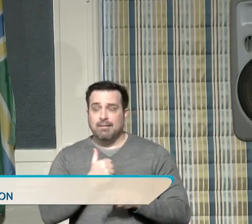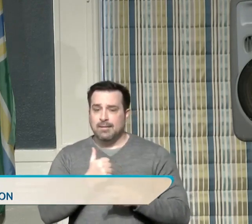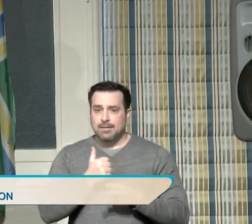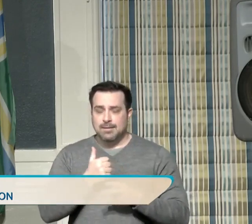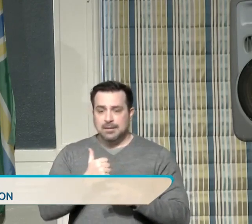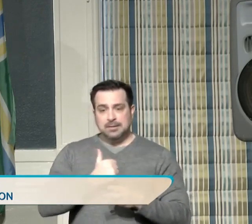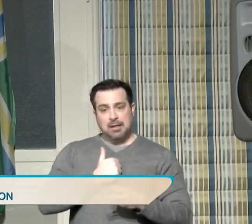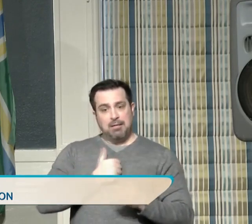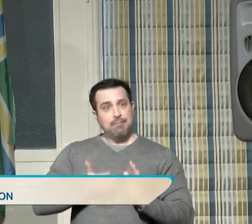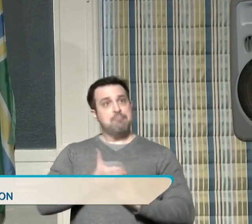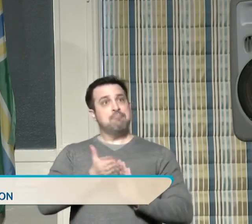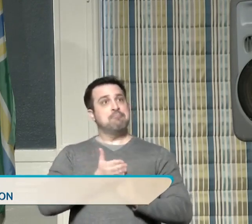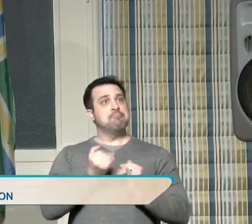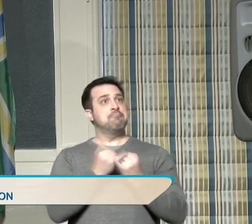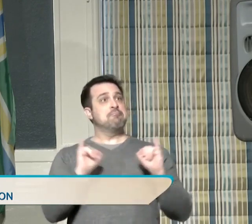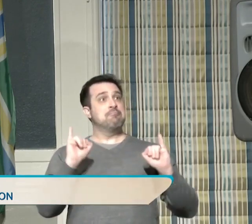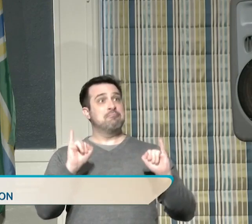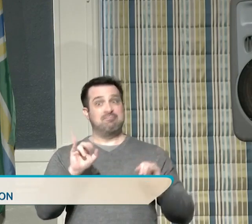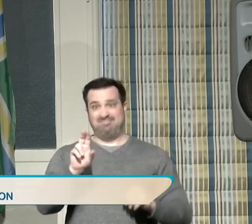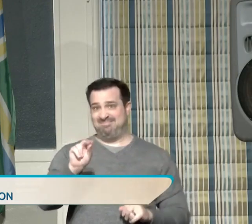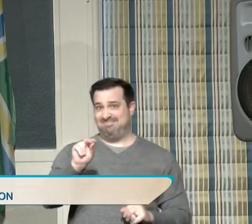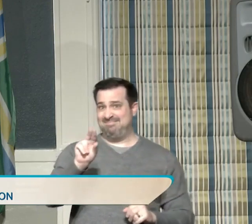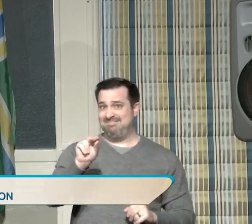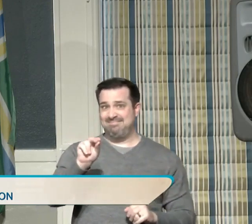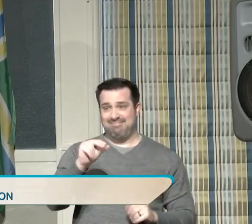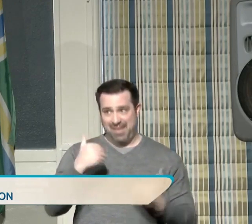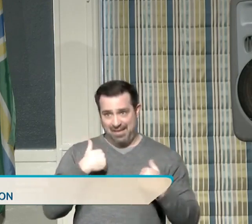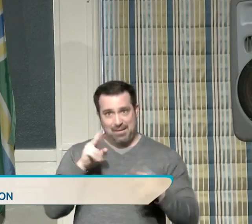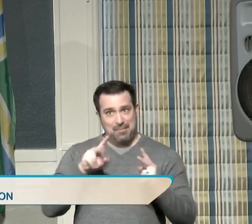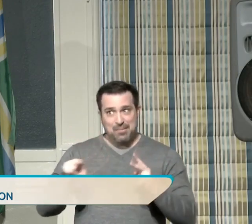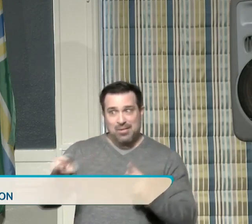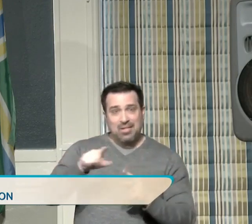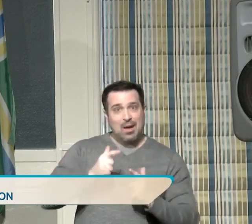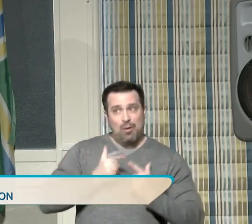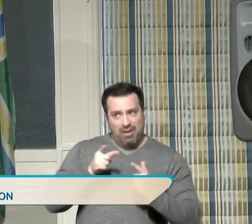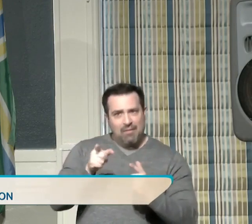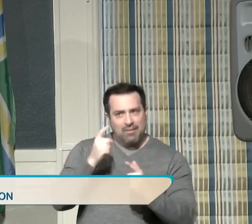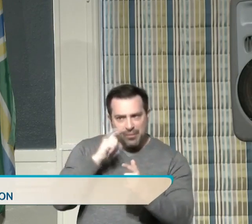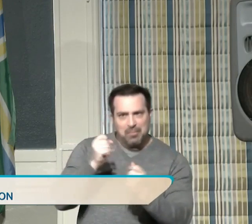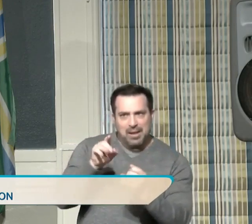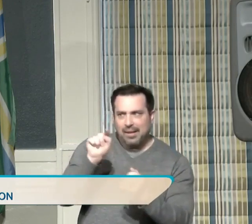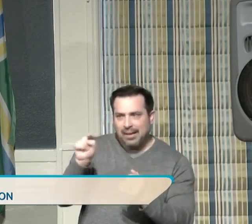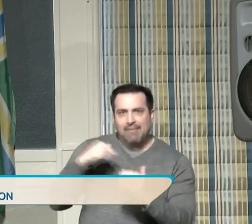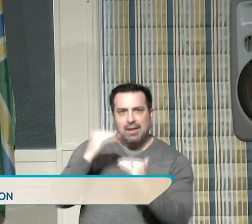completely self-sufficient? No, we have people in our lives who have limitations.